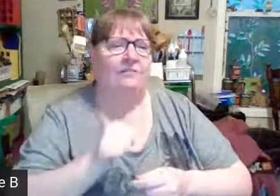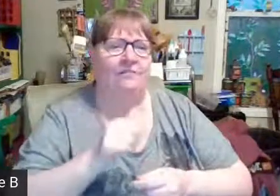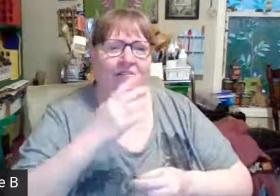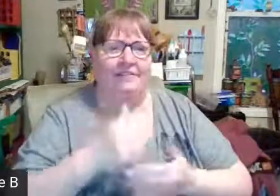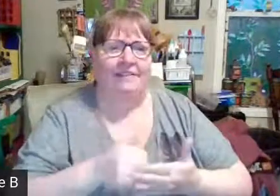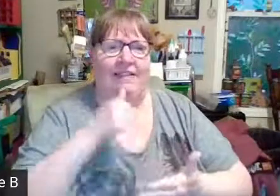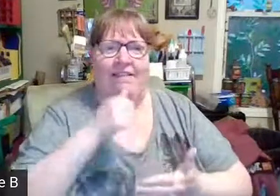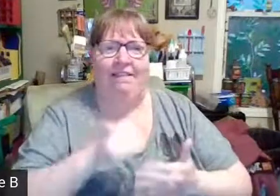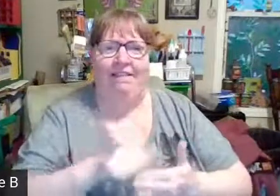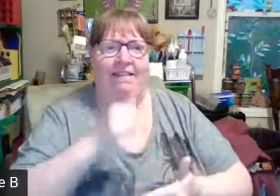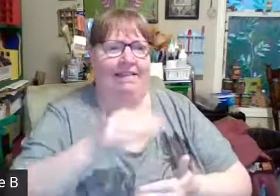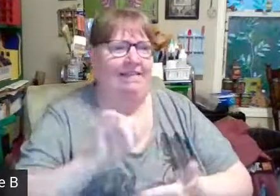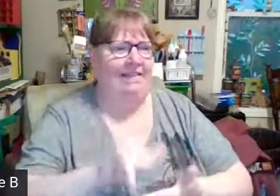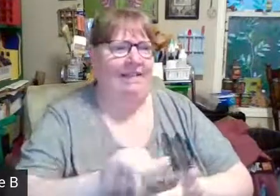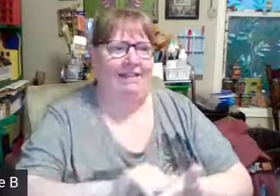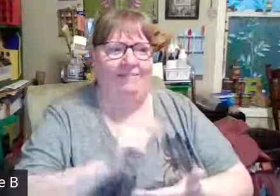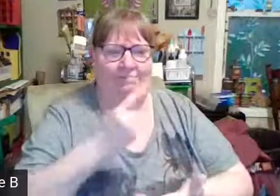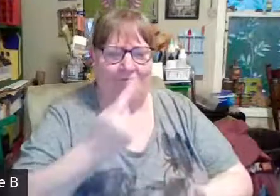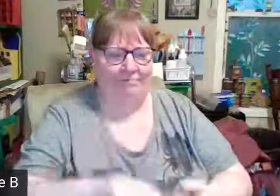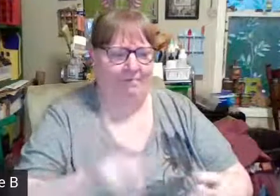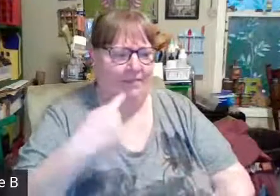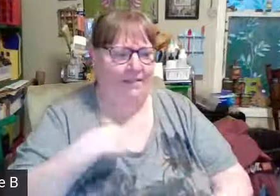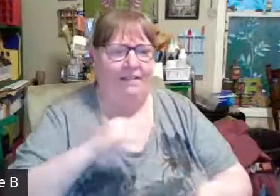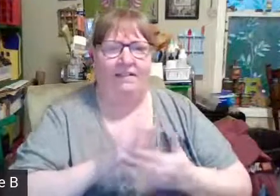somebody didn't want junk journal supplies and I accidentally